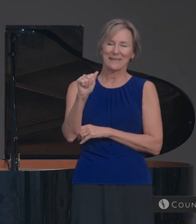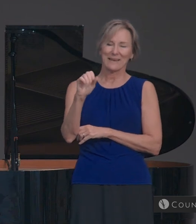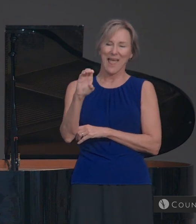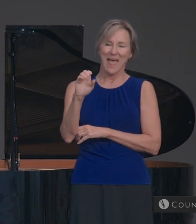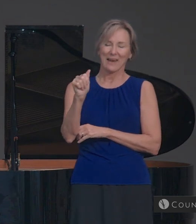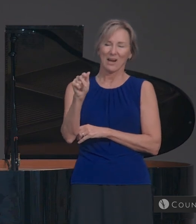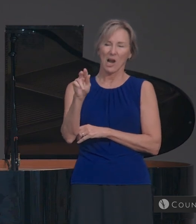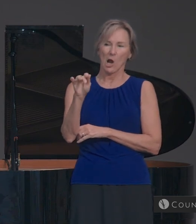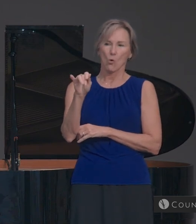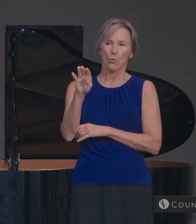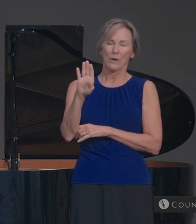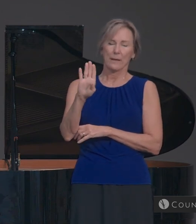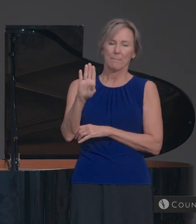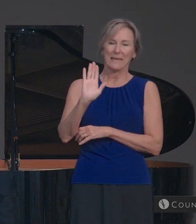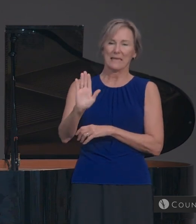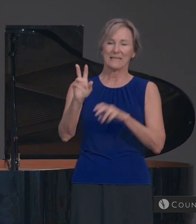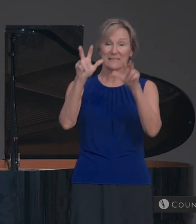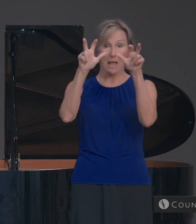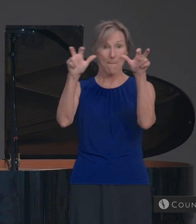is